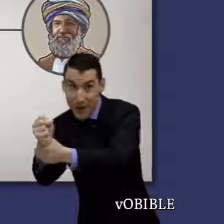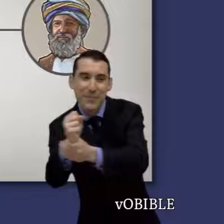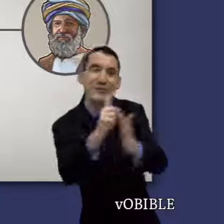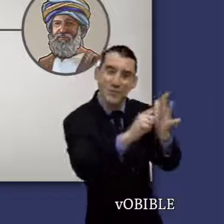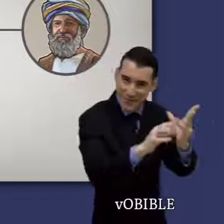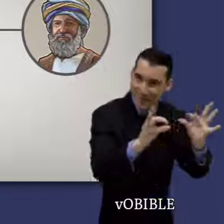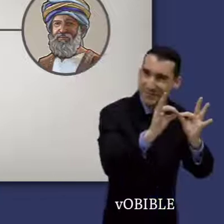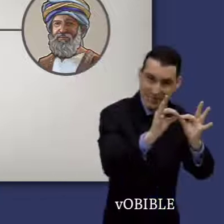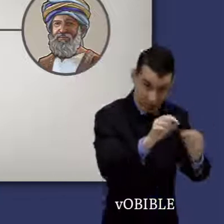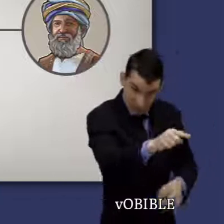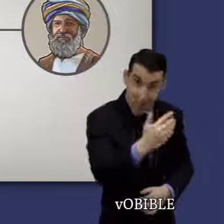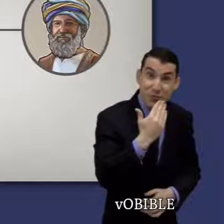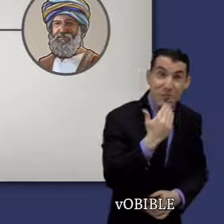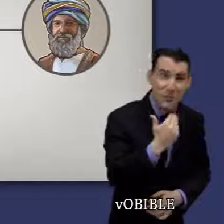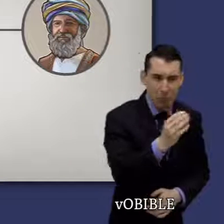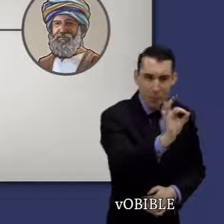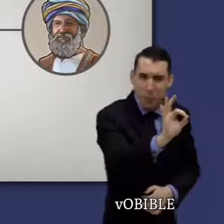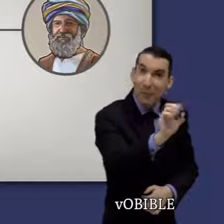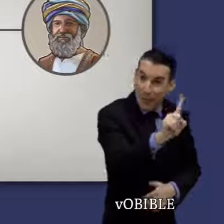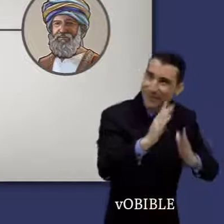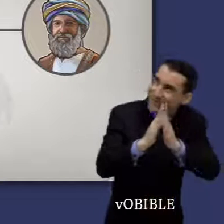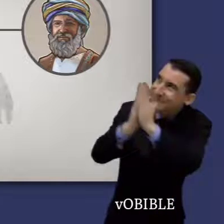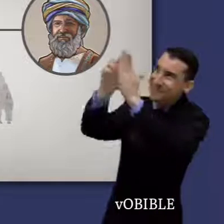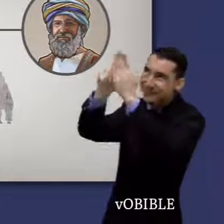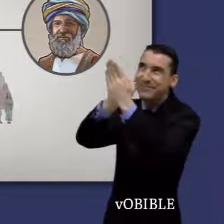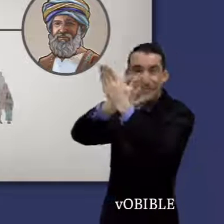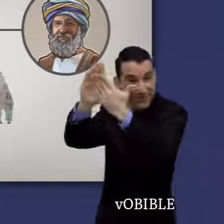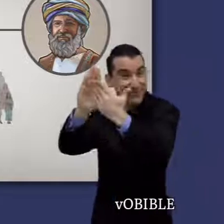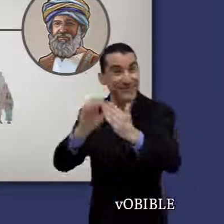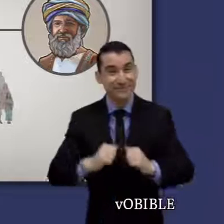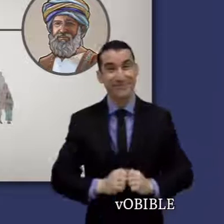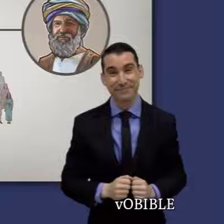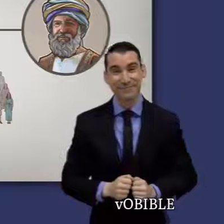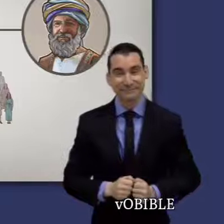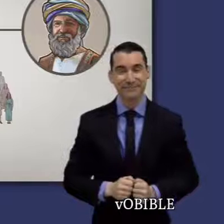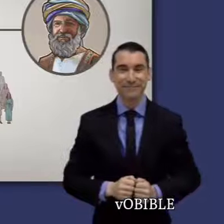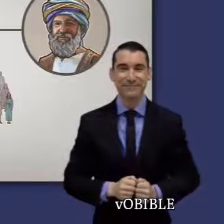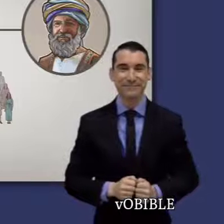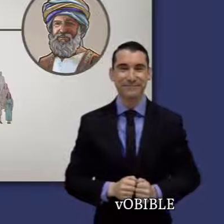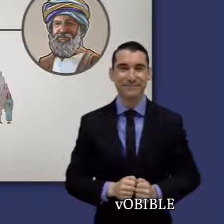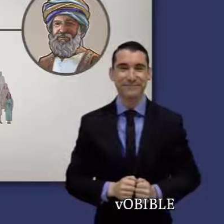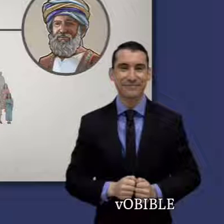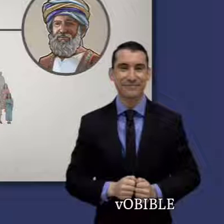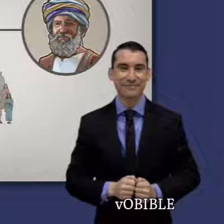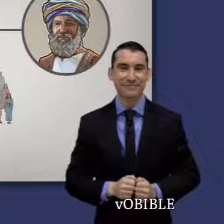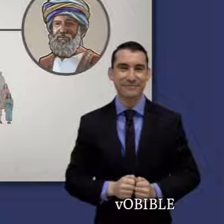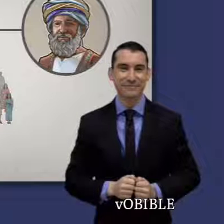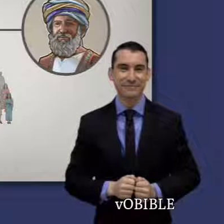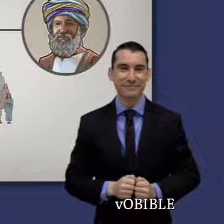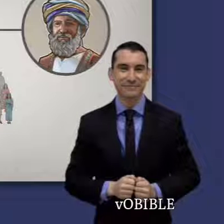an ancestor of Job as well. Even though Job was not an Israelite, he was a worshiper of Jehovah.